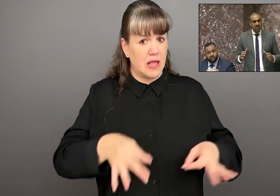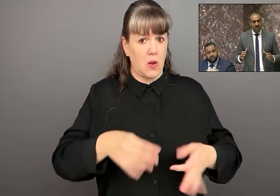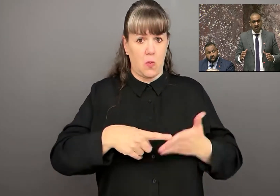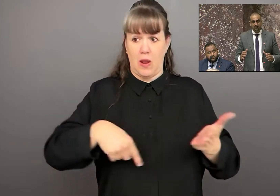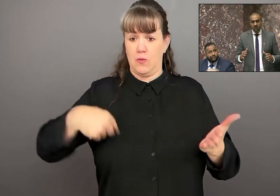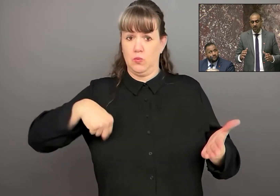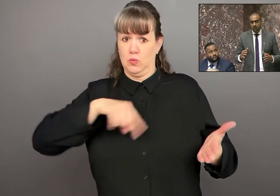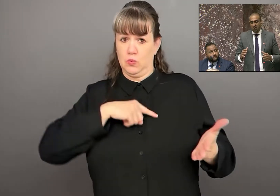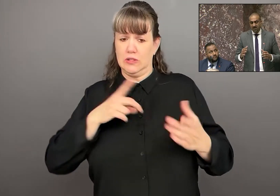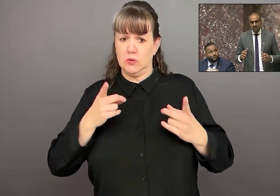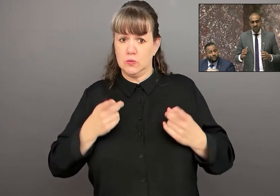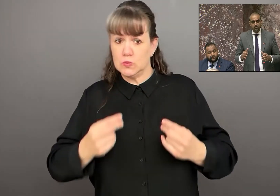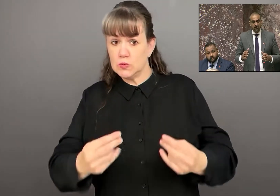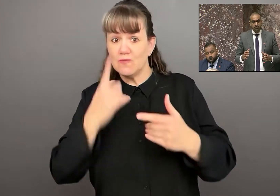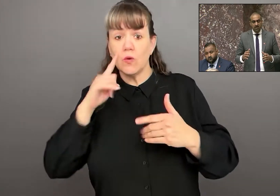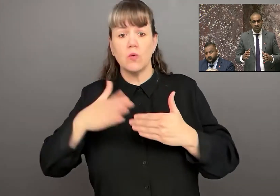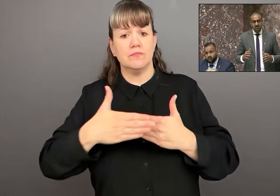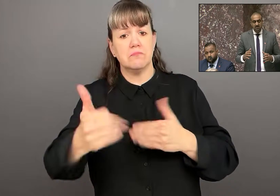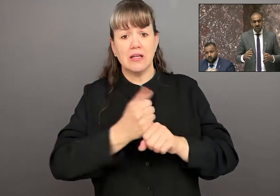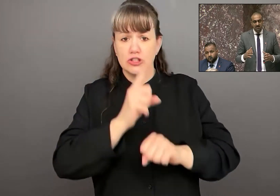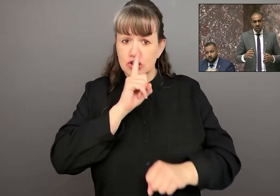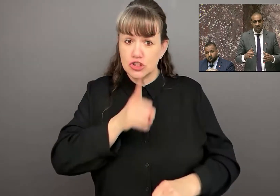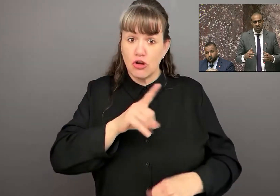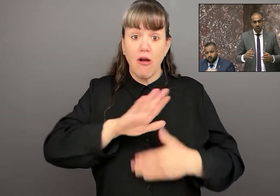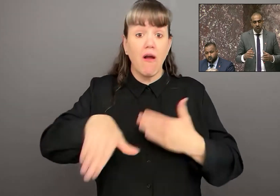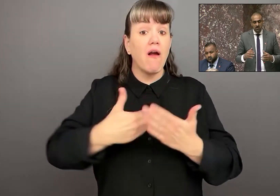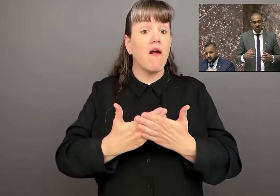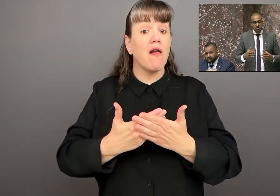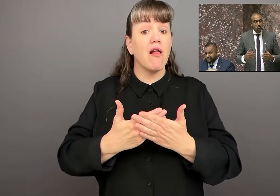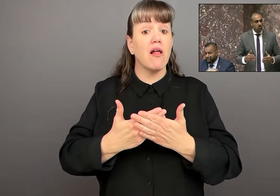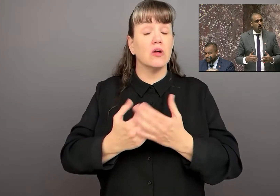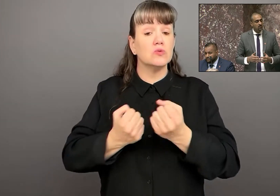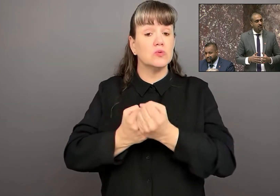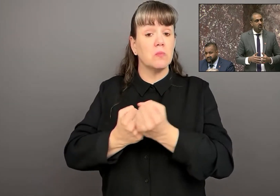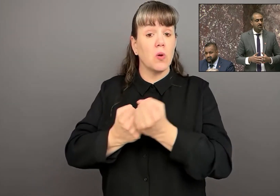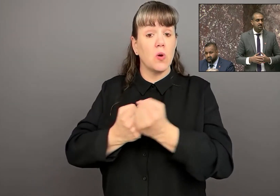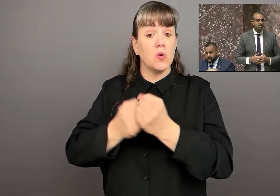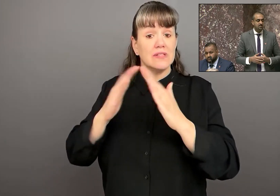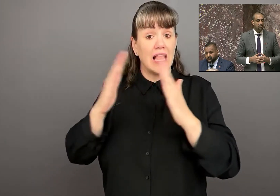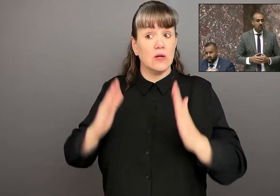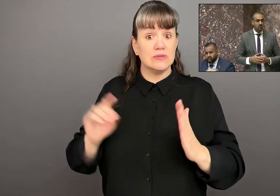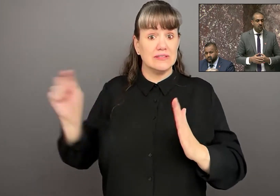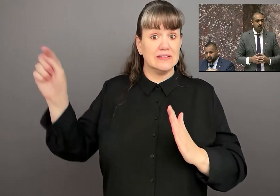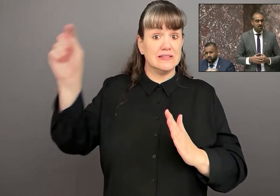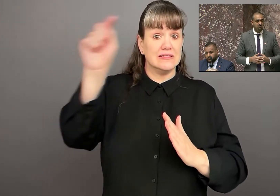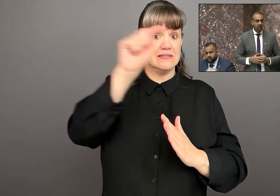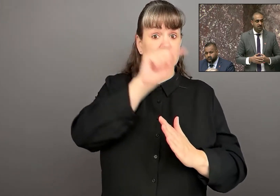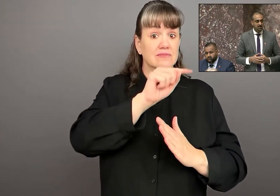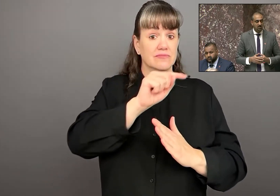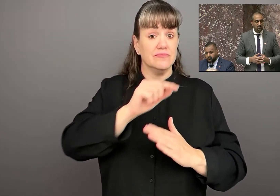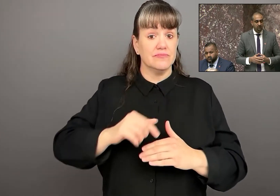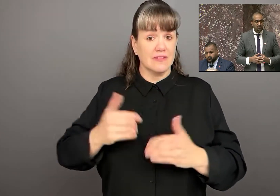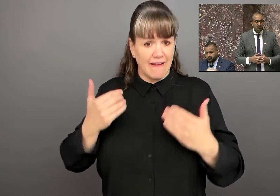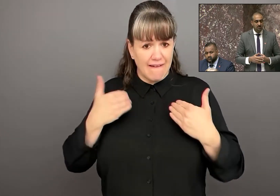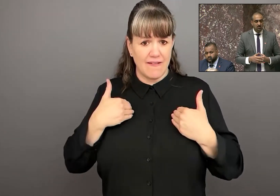sites have practices put in place that ensure that the residents are safe and taken care of. Honourable